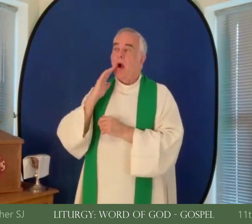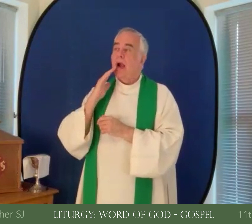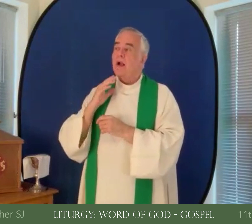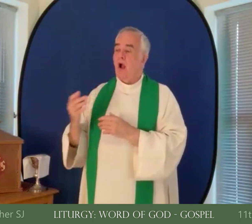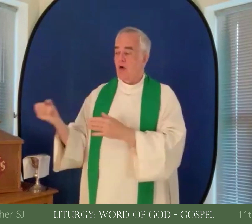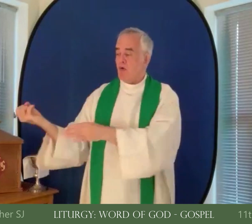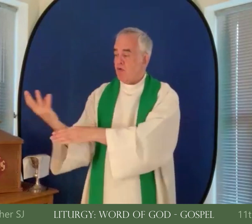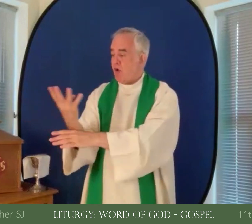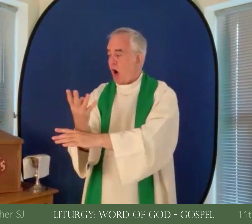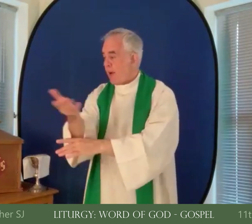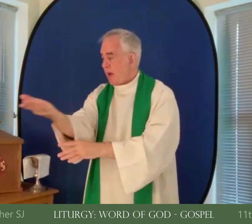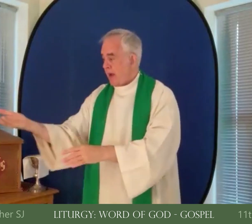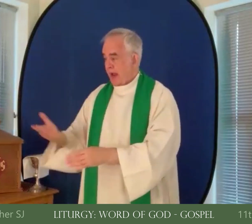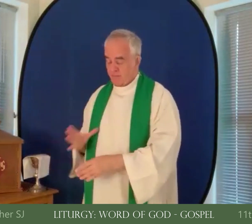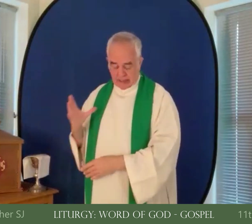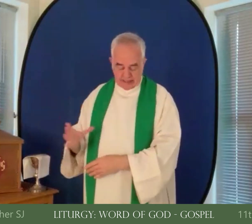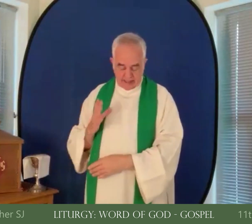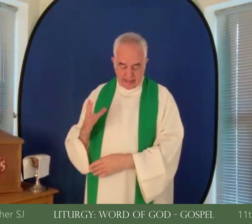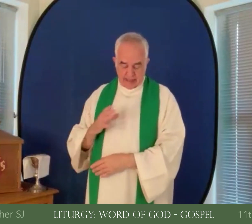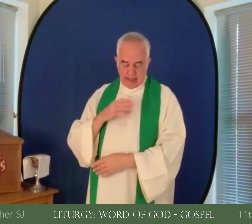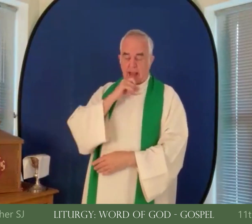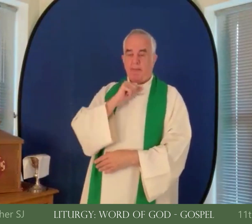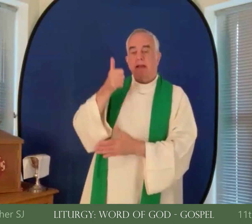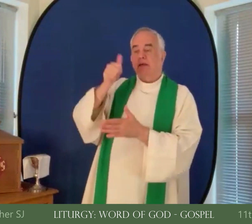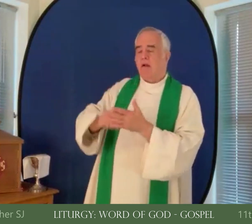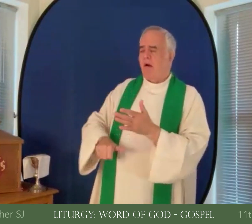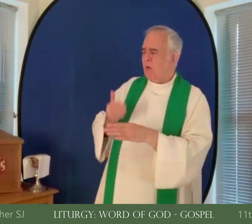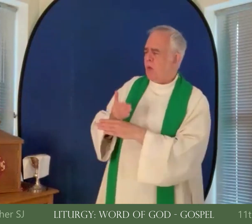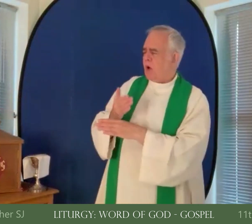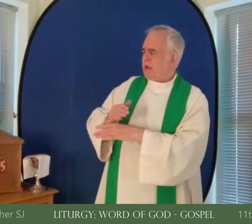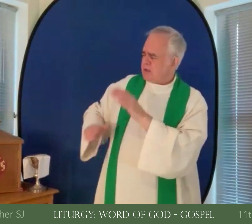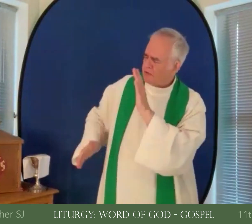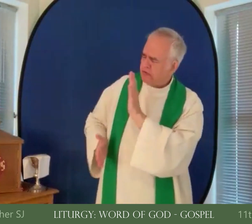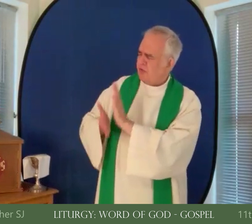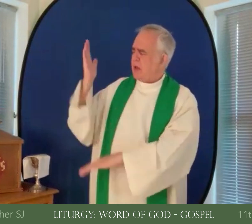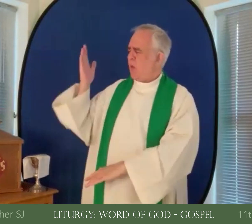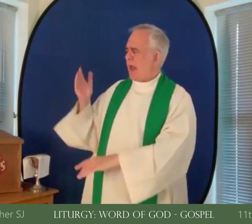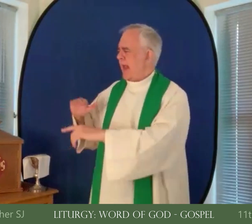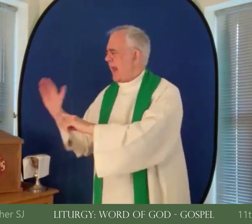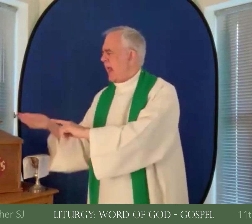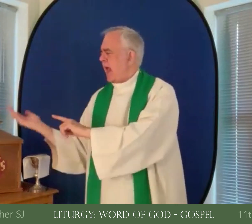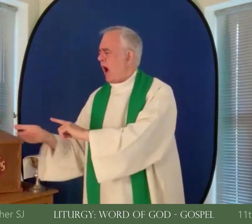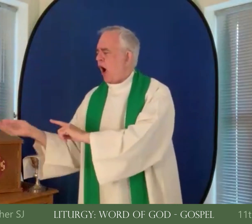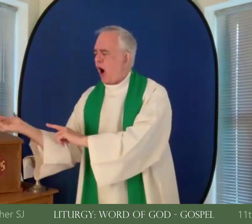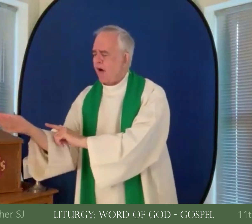When crop is ready, mine starts work. Take away